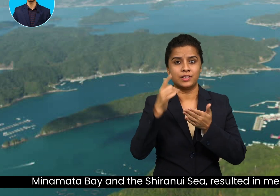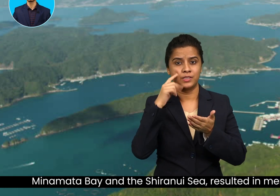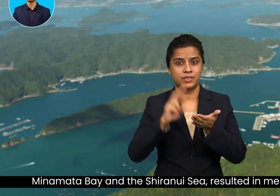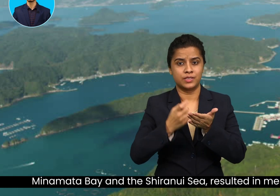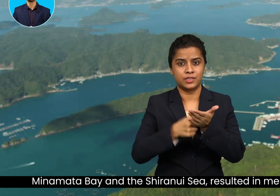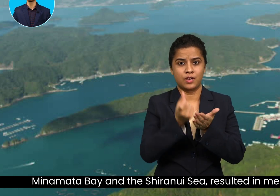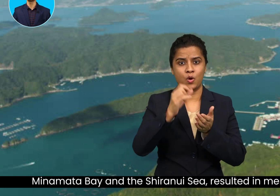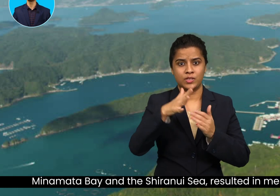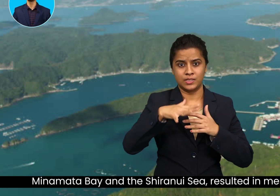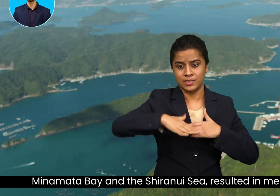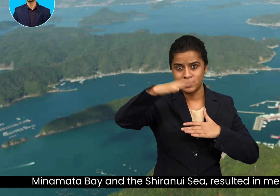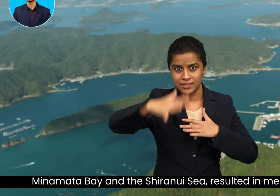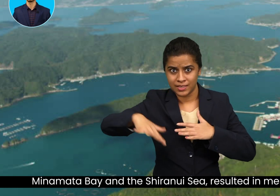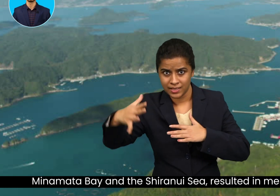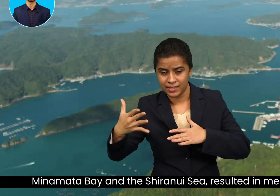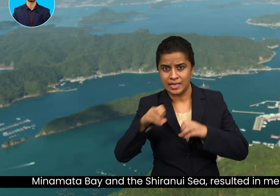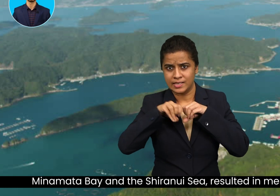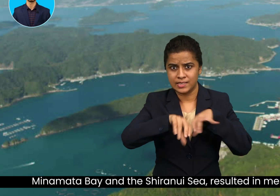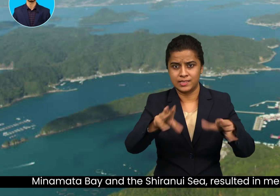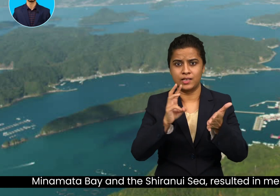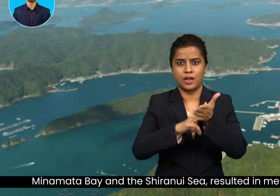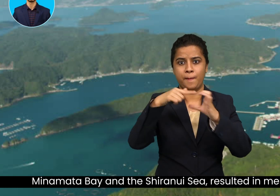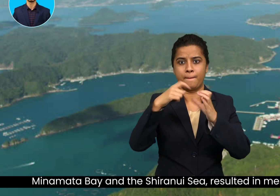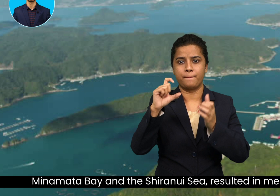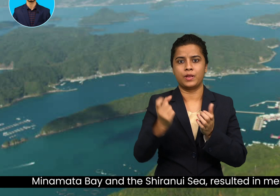resulted in mercury poisoning.